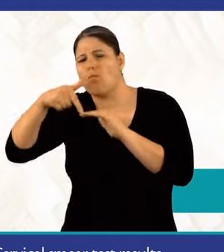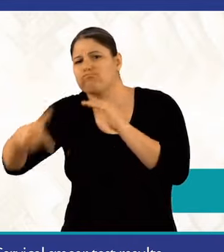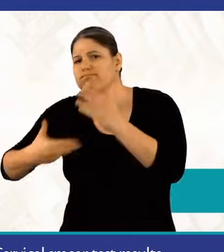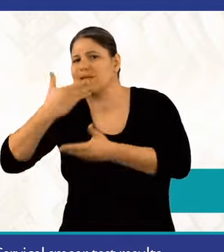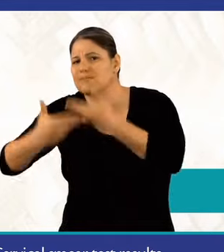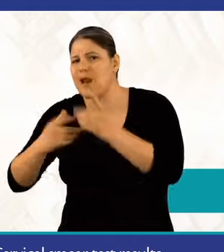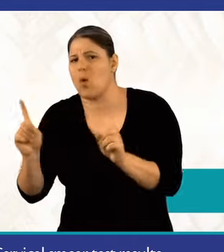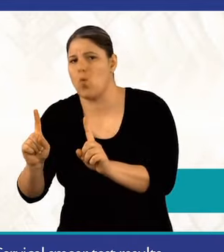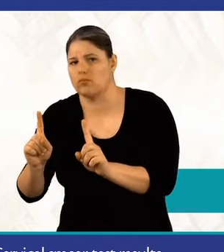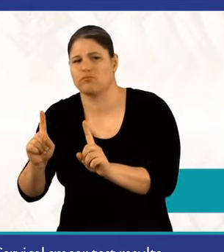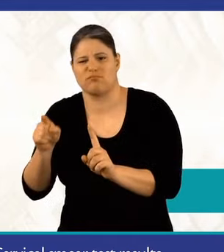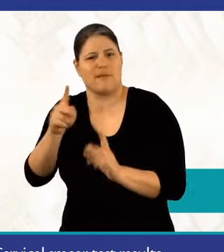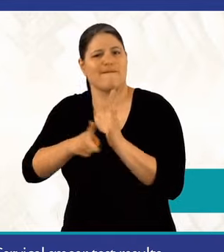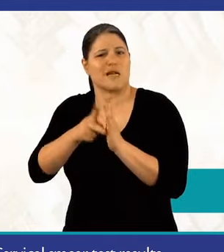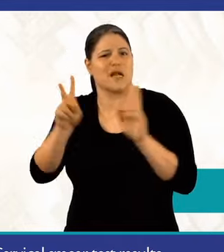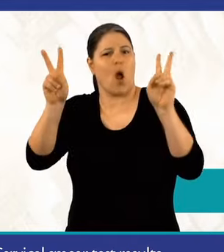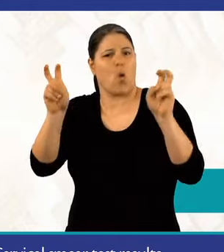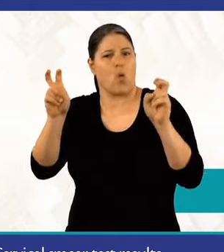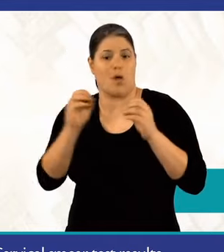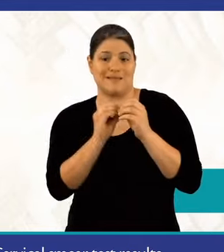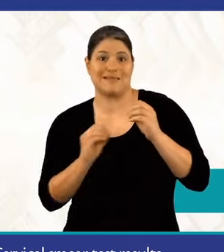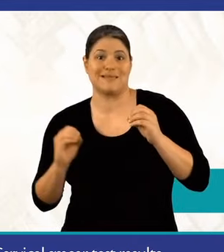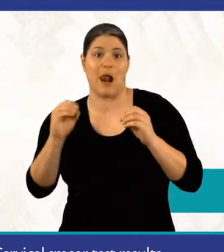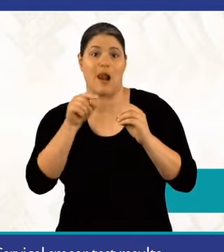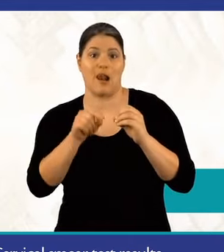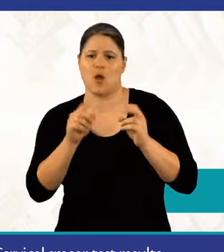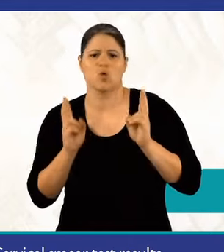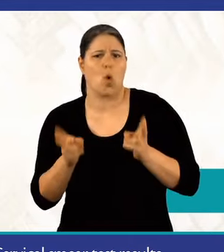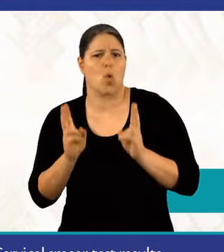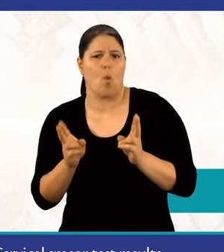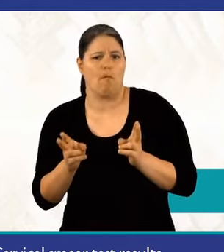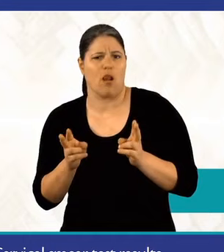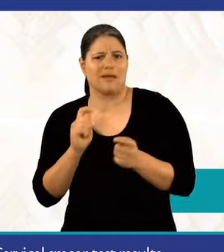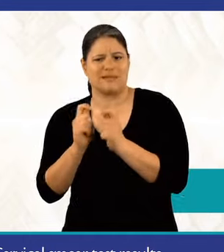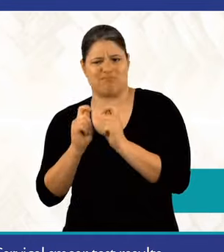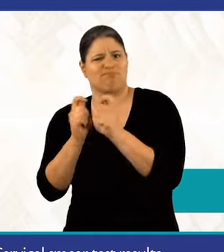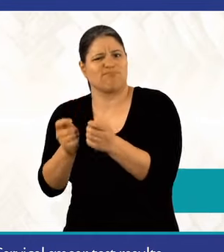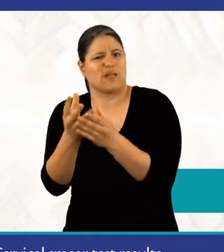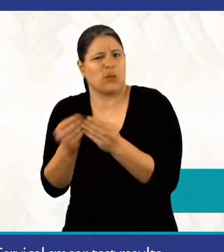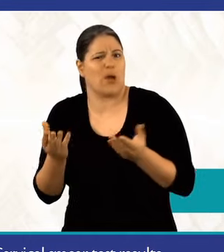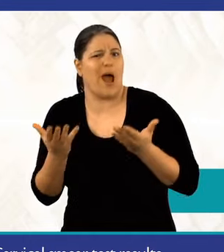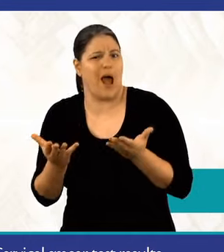For more information, see the pamphlet Cervical Screening, Understanding Cervical Smear Test Results.